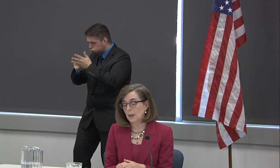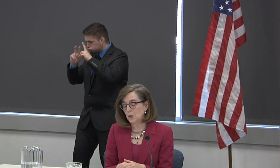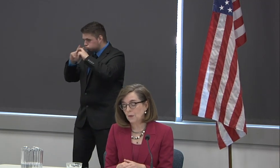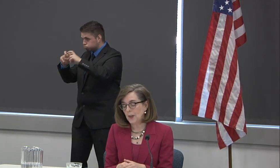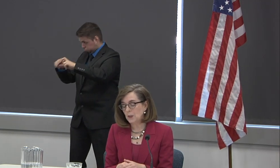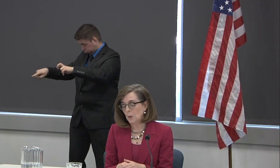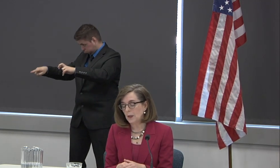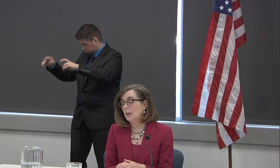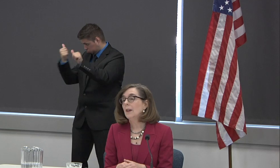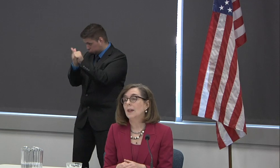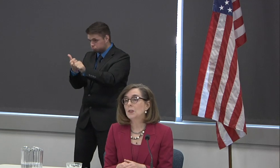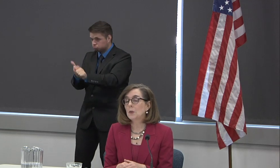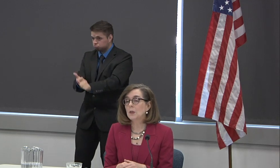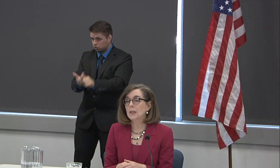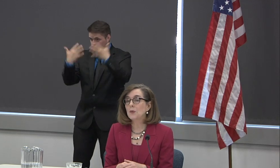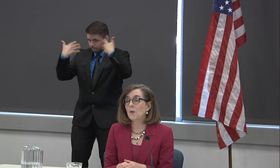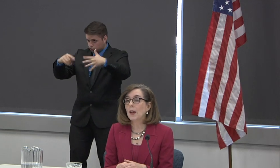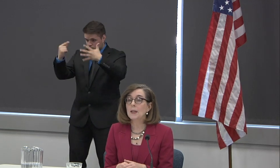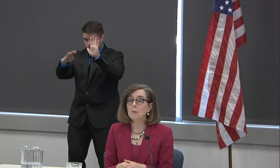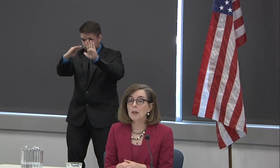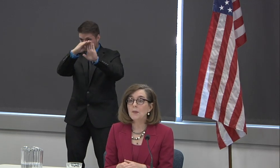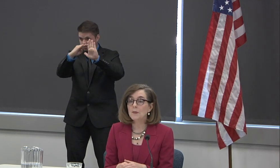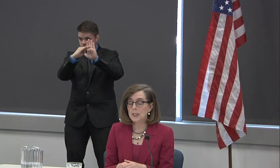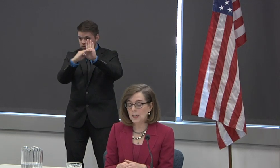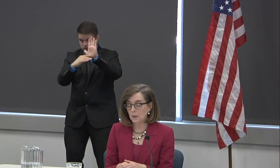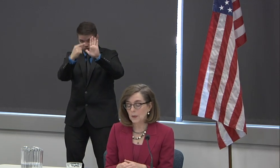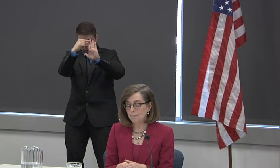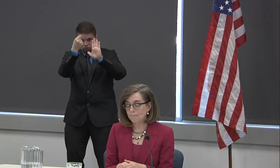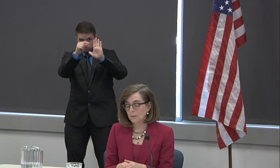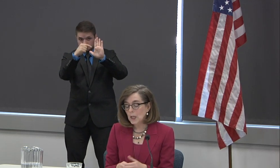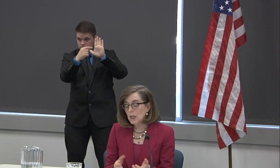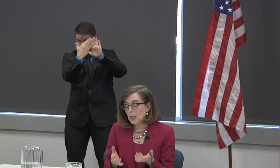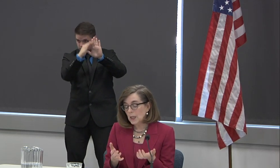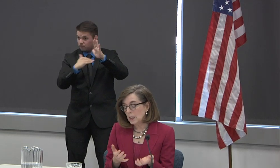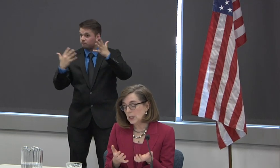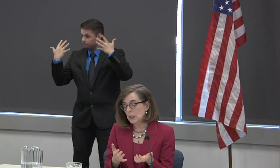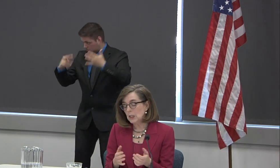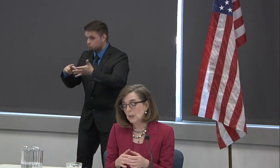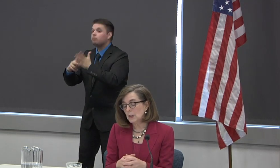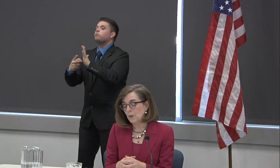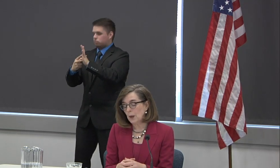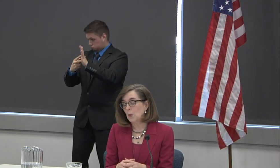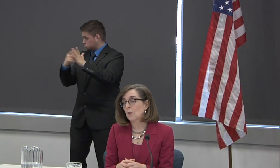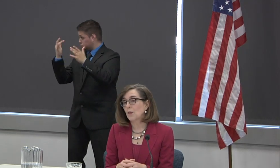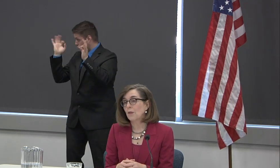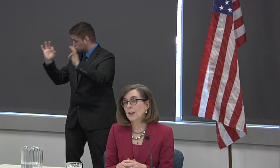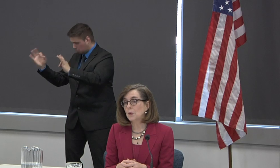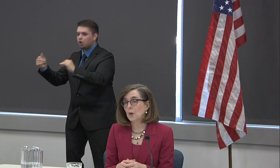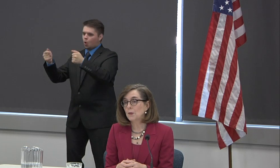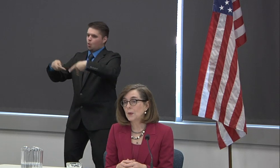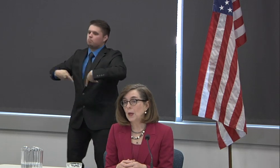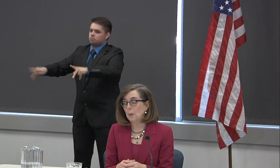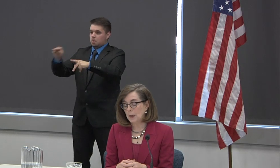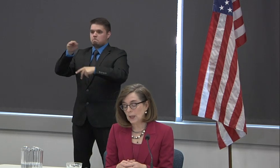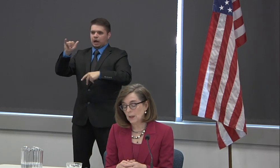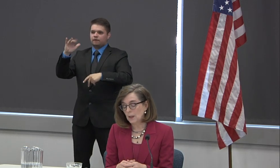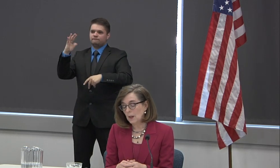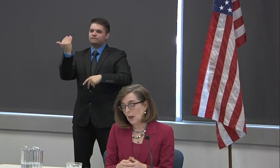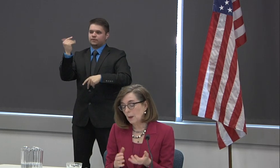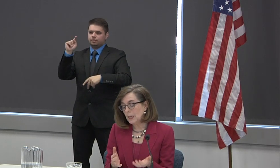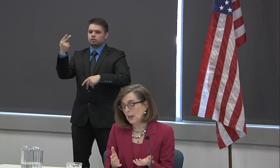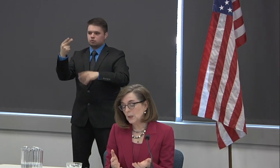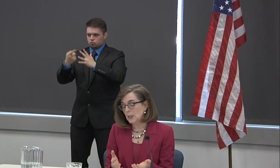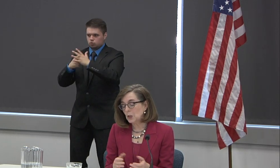enter phase 1 as early as Friday, May 15th. In addition to this framework for phase 1 of reopening,